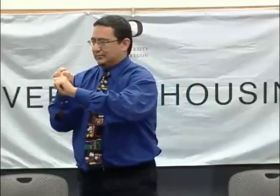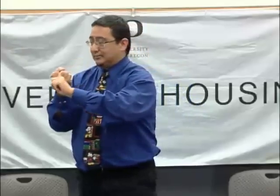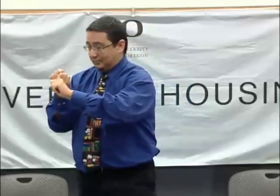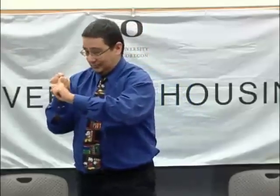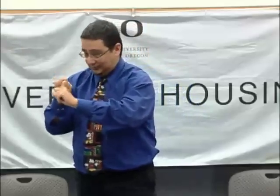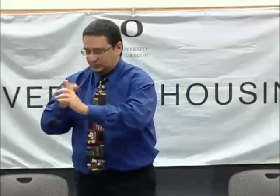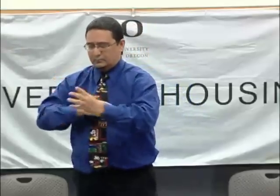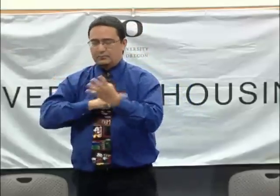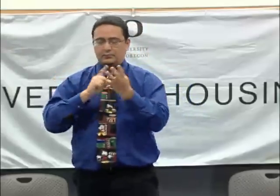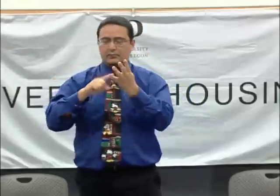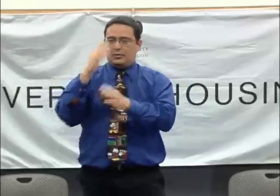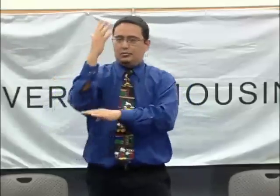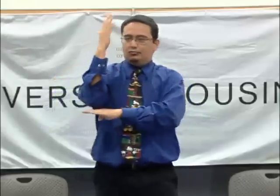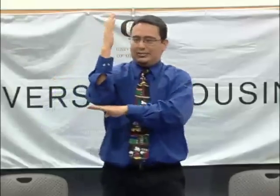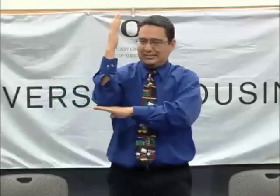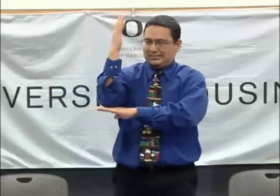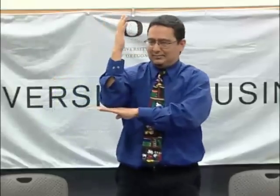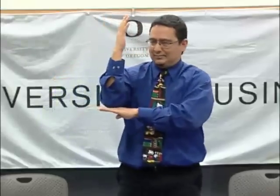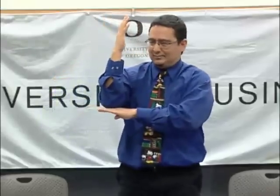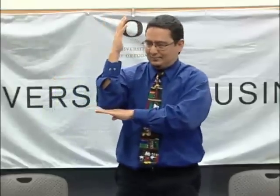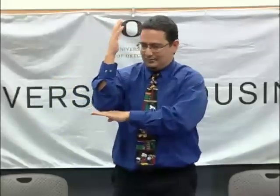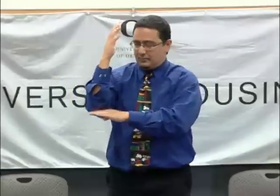Third, friends. And fourth, trees.